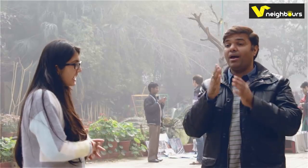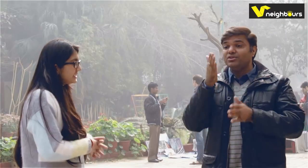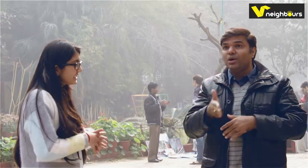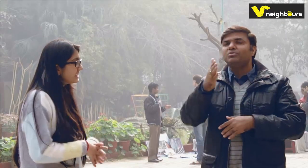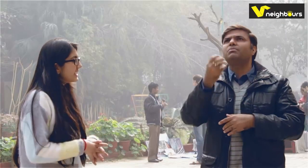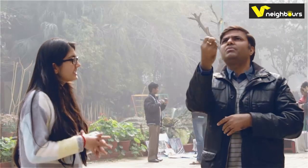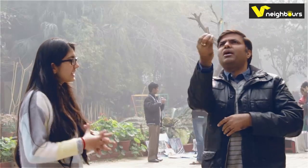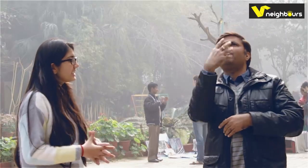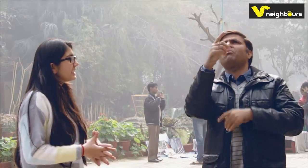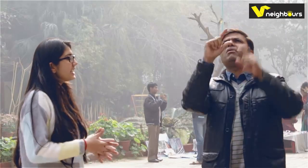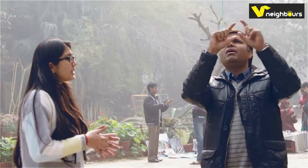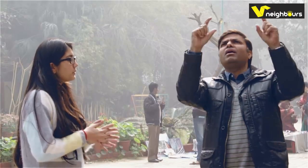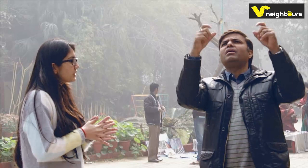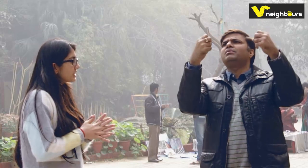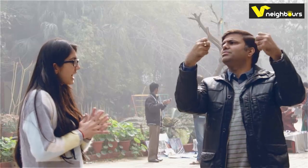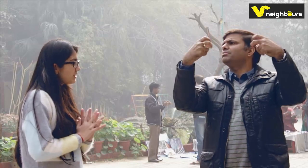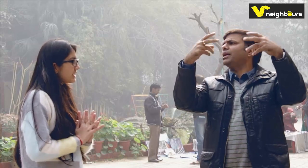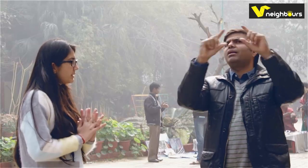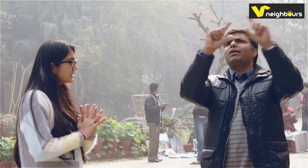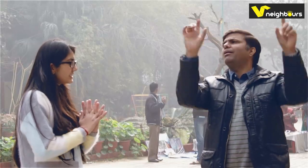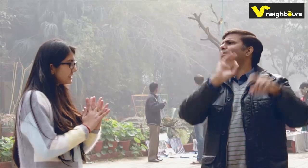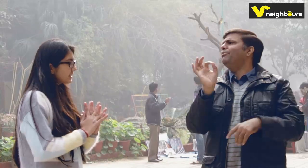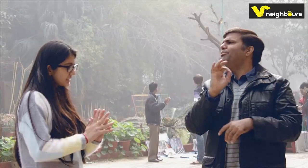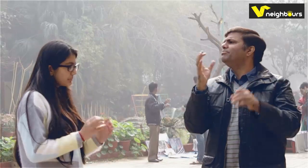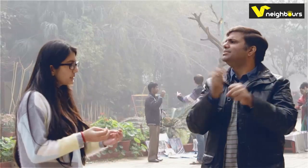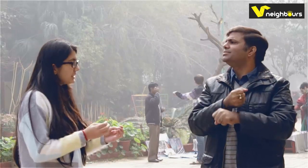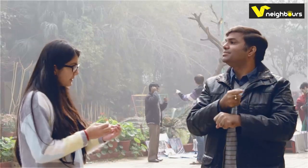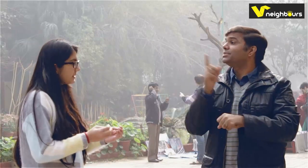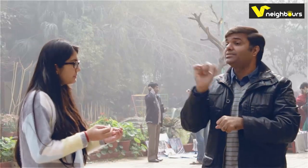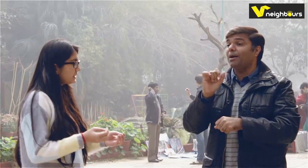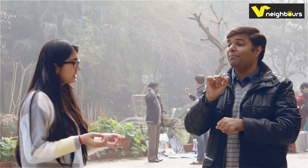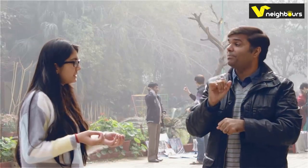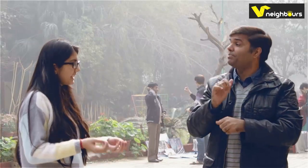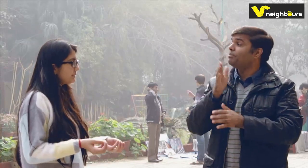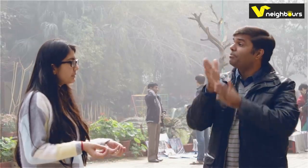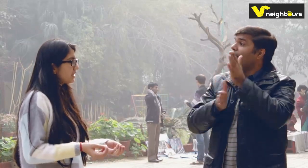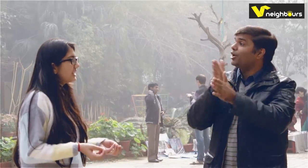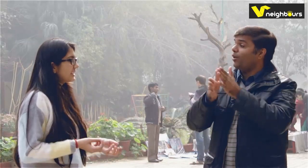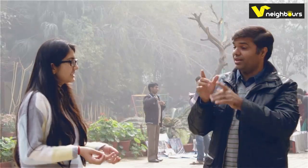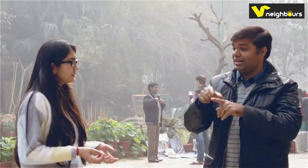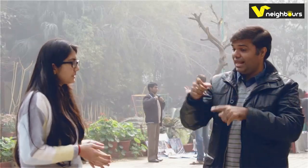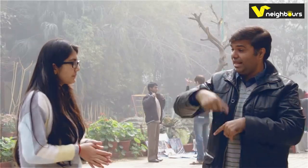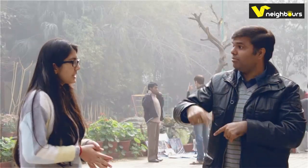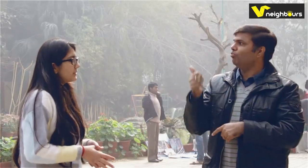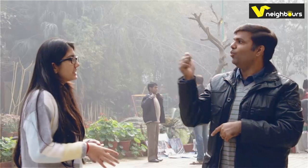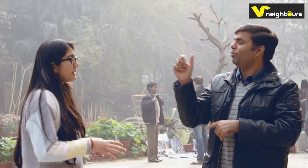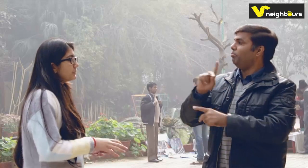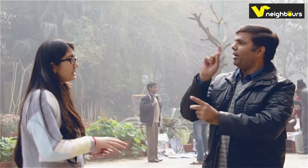that, still there is nothing which actually makes this simple railway model accessible. For example,